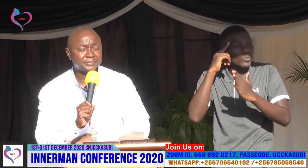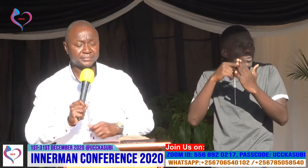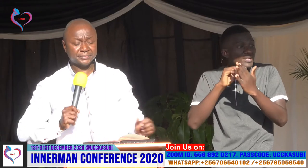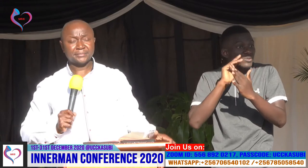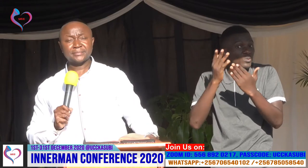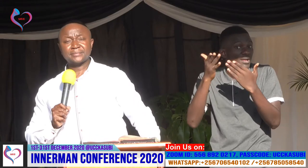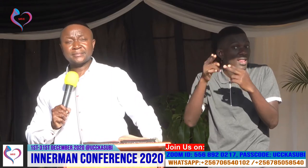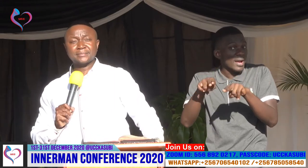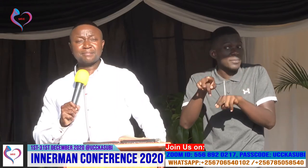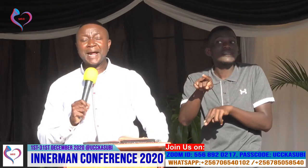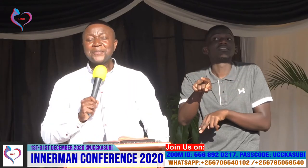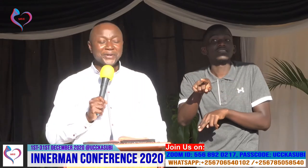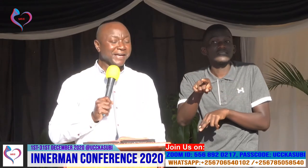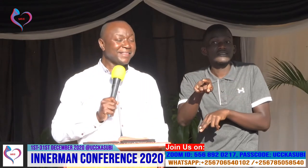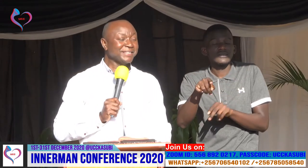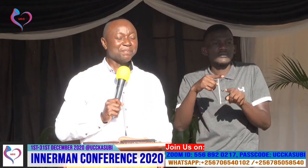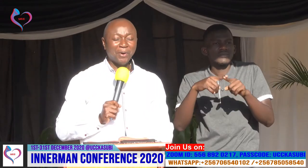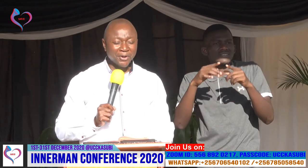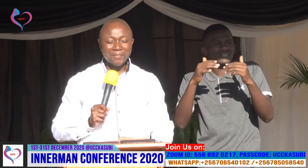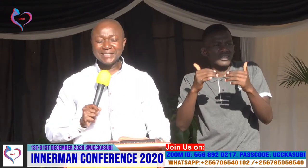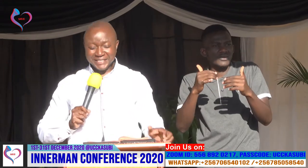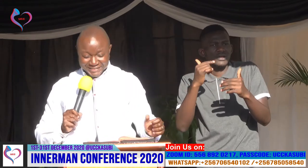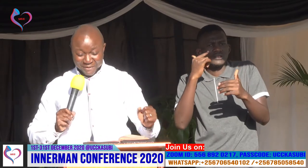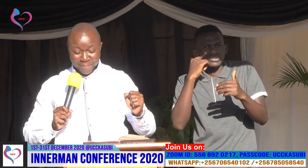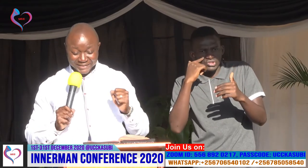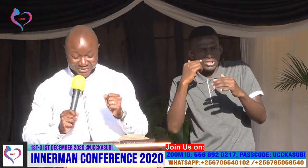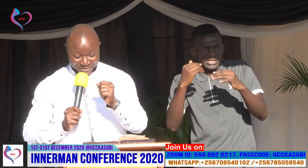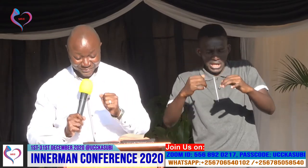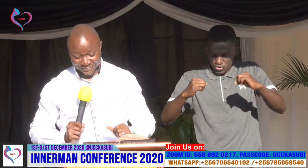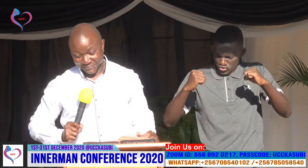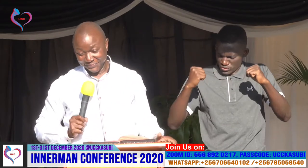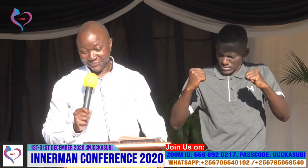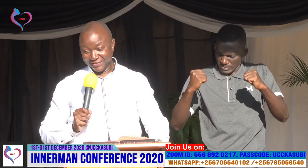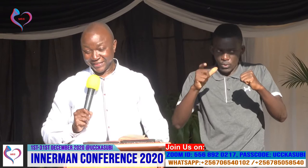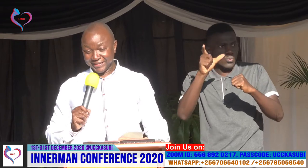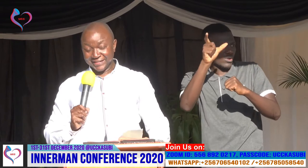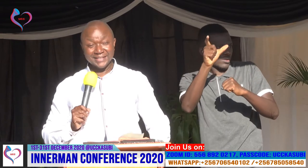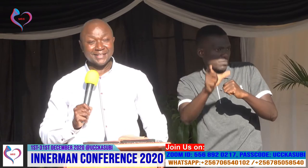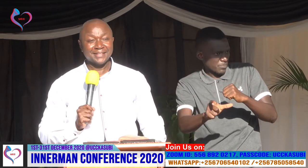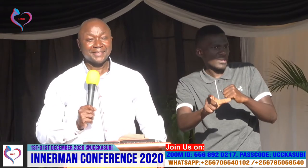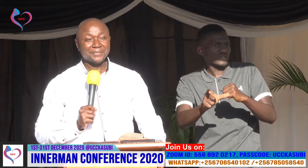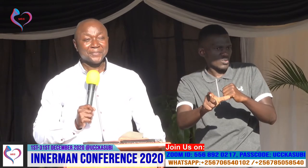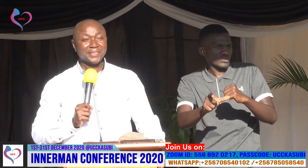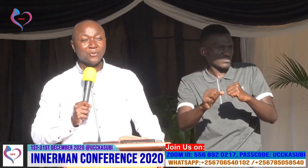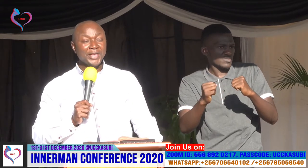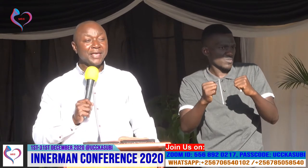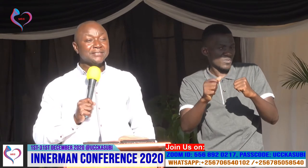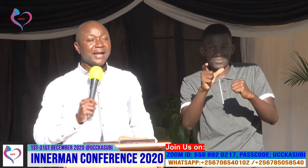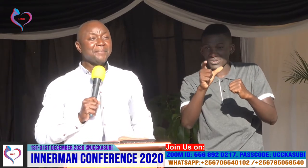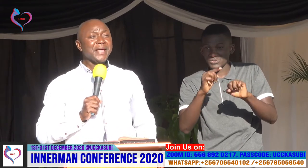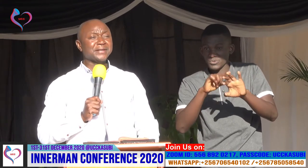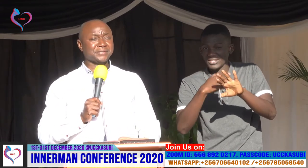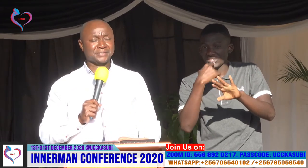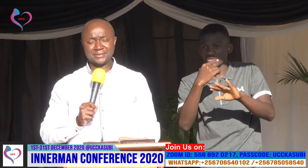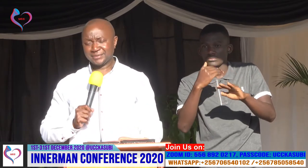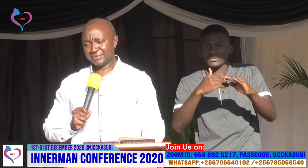genda kulowoza kwe byebigendo bera yo. But I'm looking at this bold, majestic person. Naye tulinda kono omuntu omuvumwe nnyo. When they tell